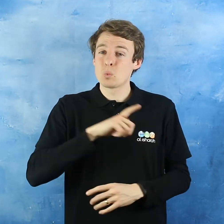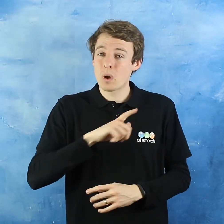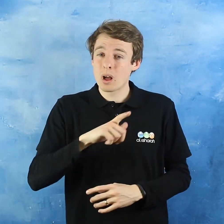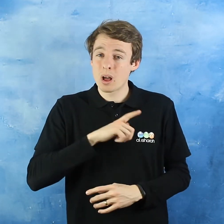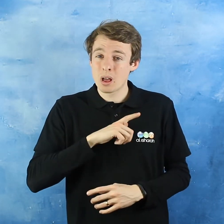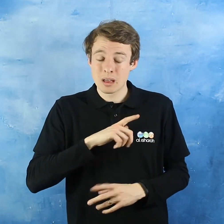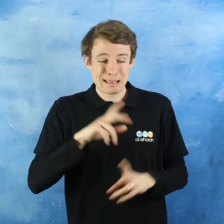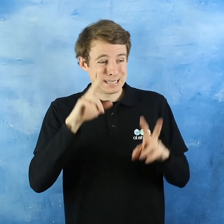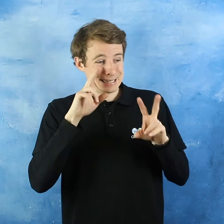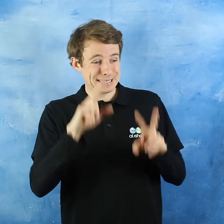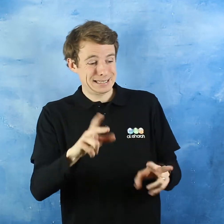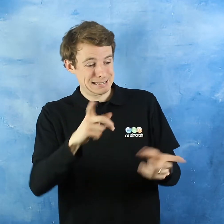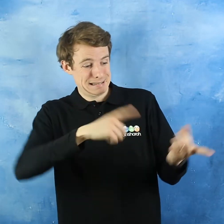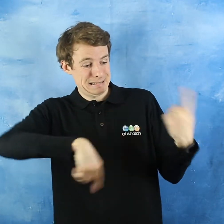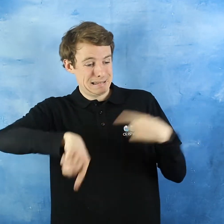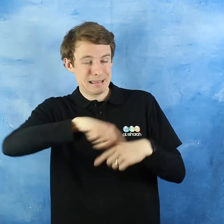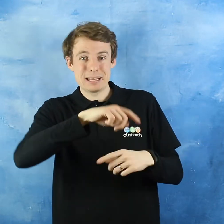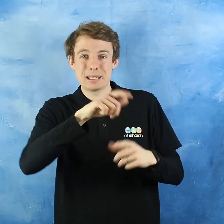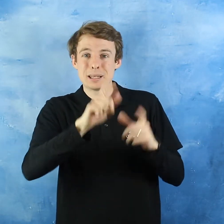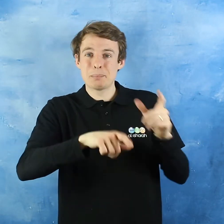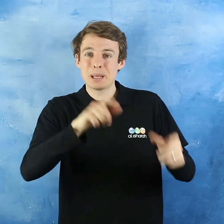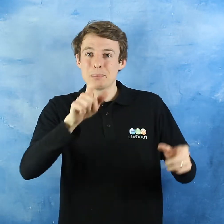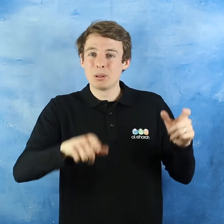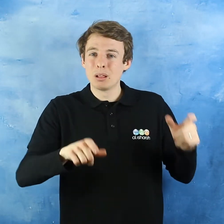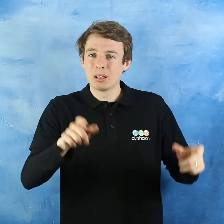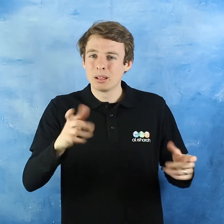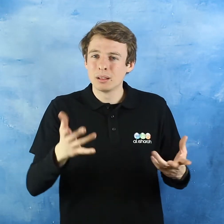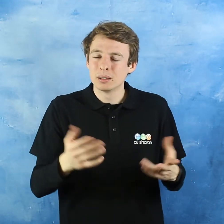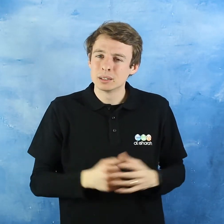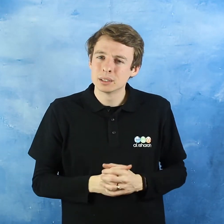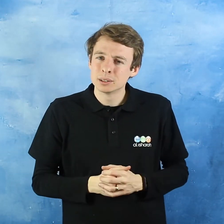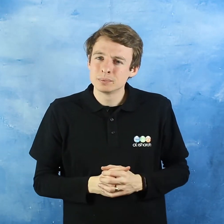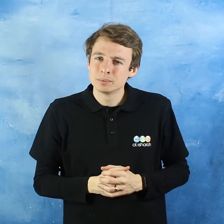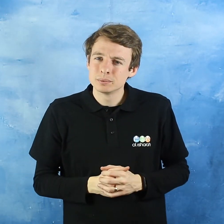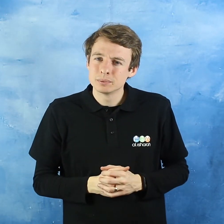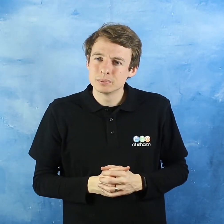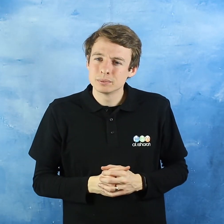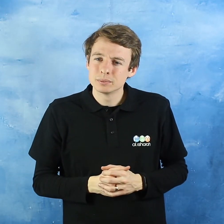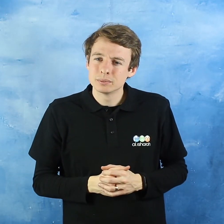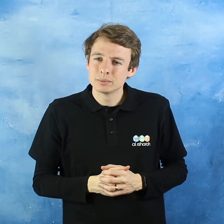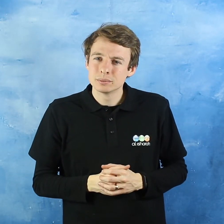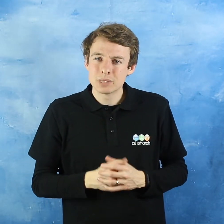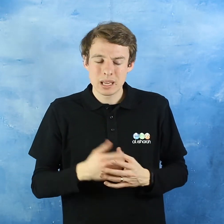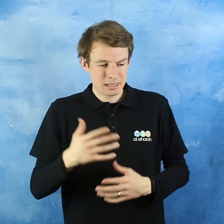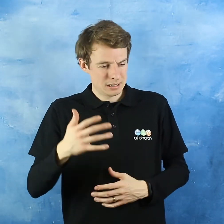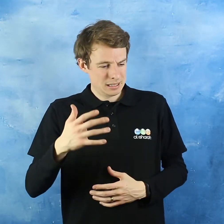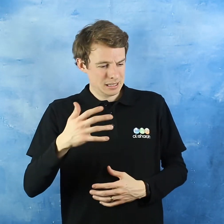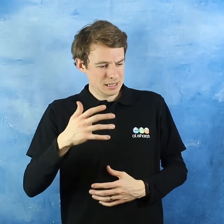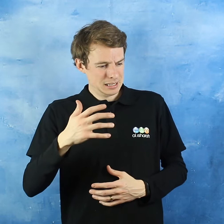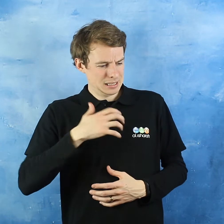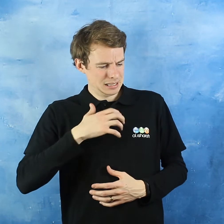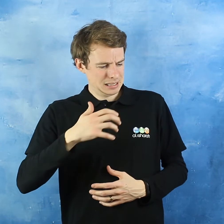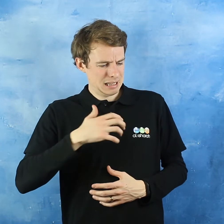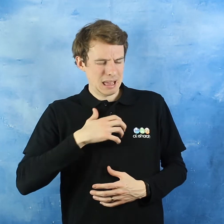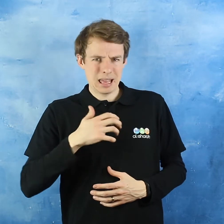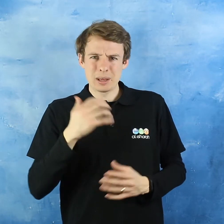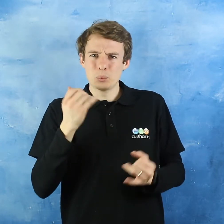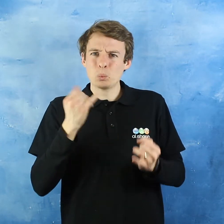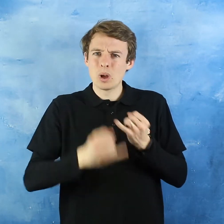can see the more worse thing that you are looking for me or somebody else to help you. This is more shocking than